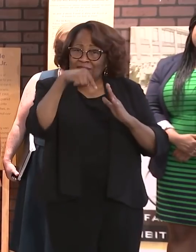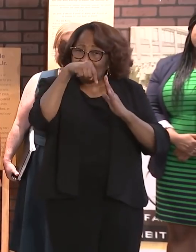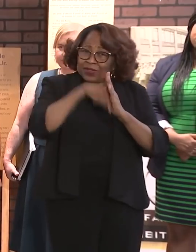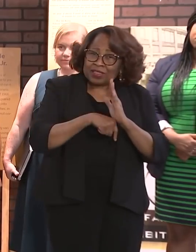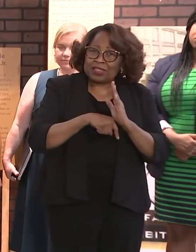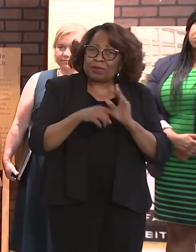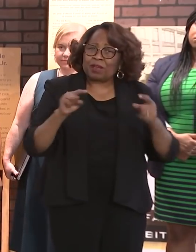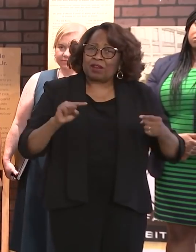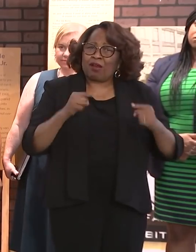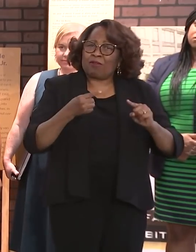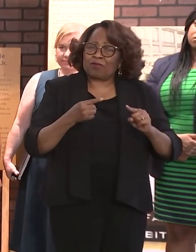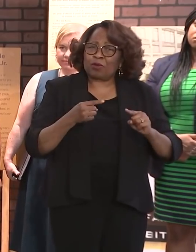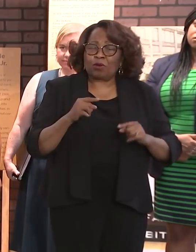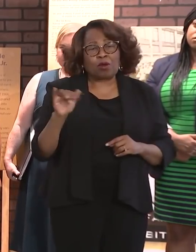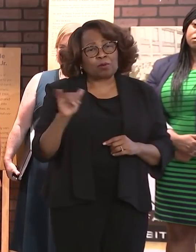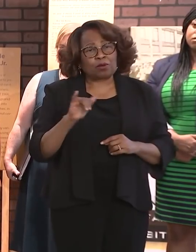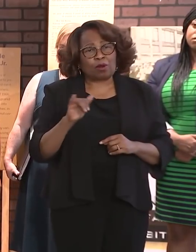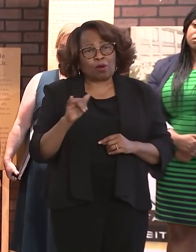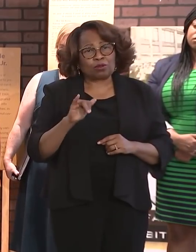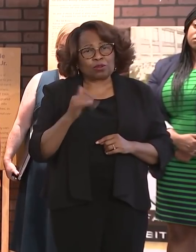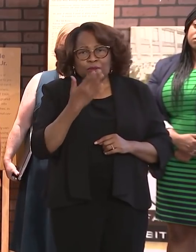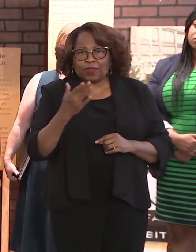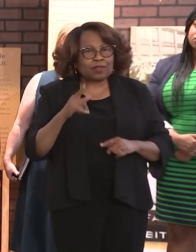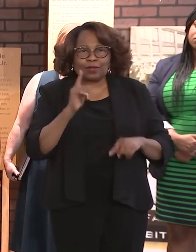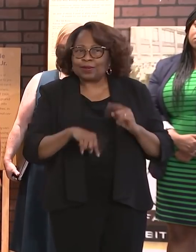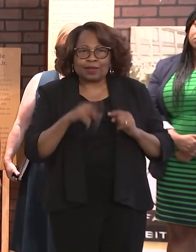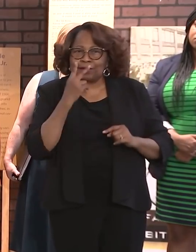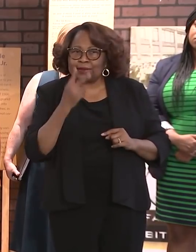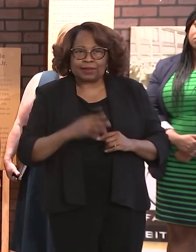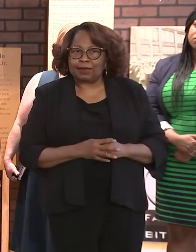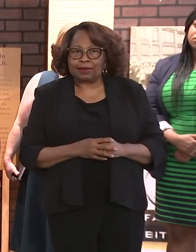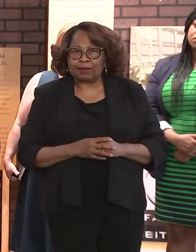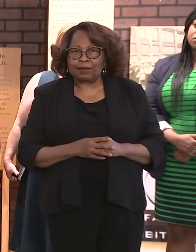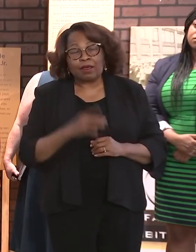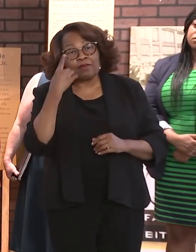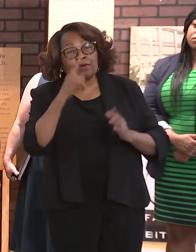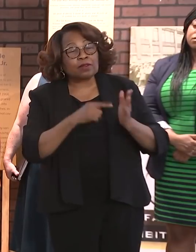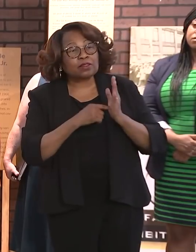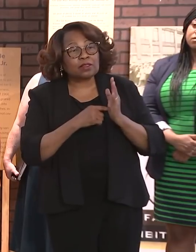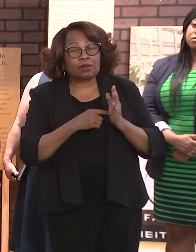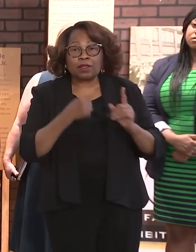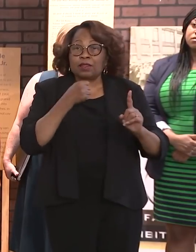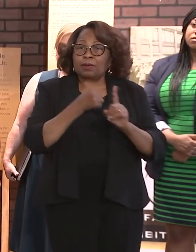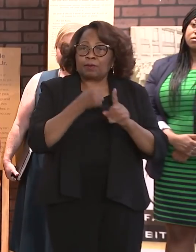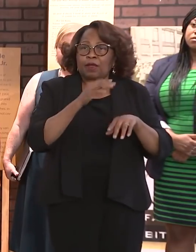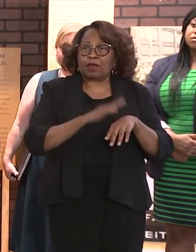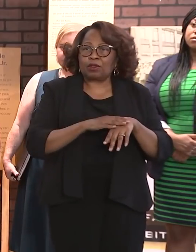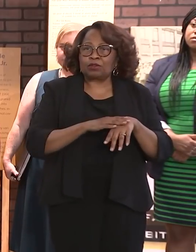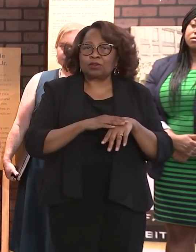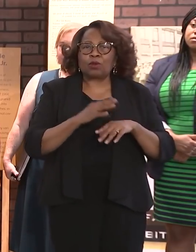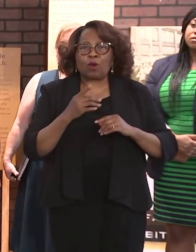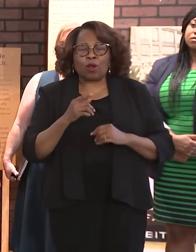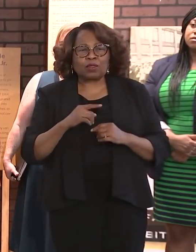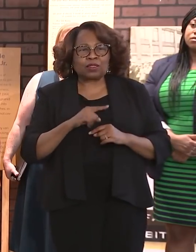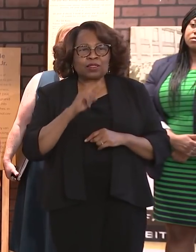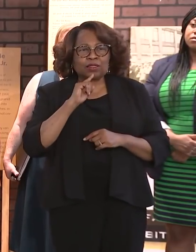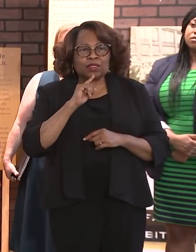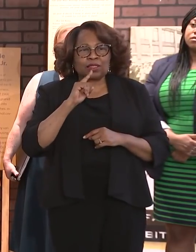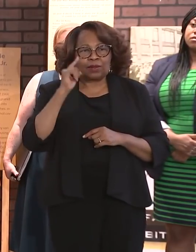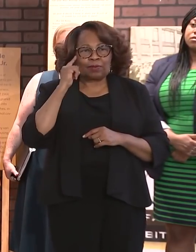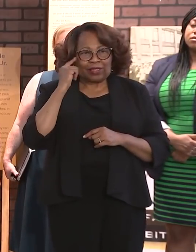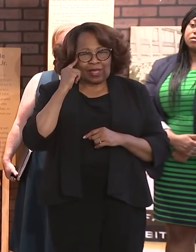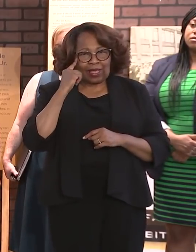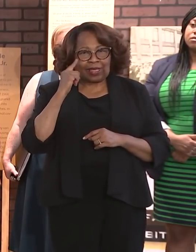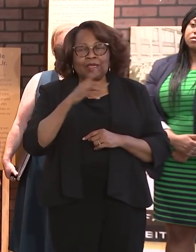and harmful, but often ones that we can't see, like the impacts on the psyche and